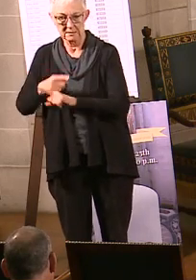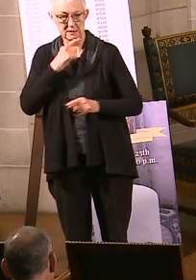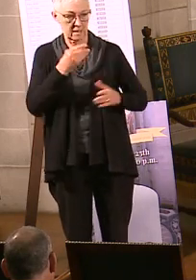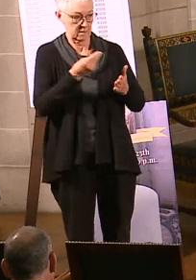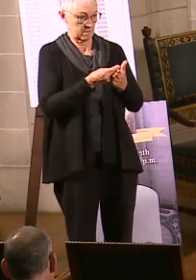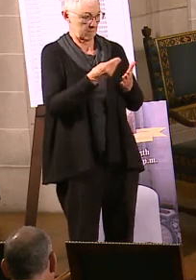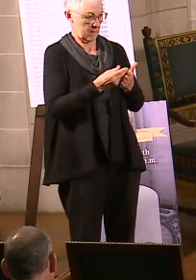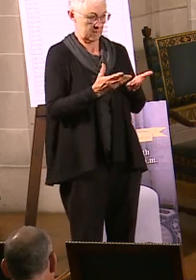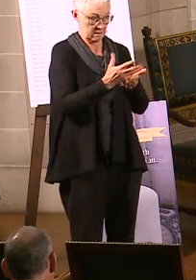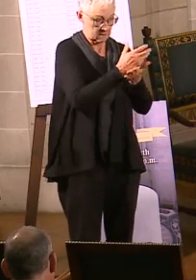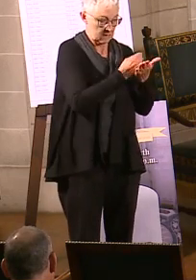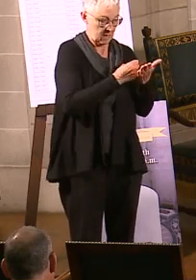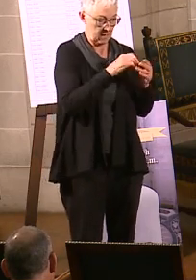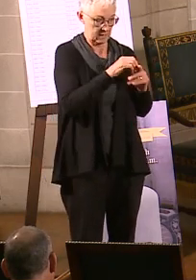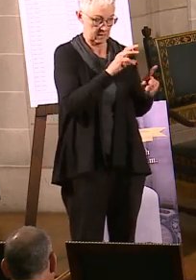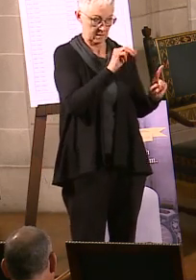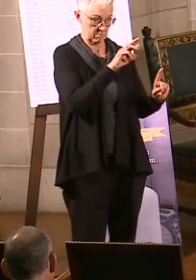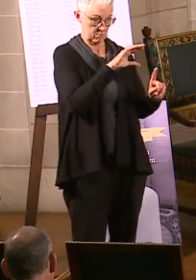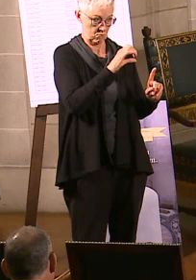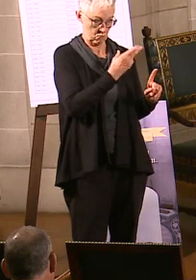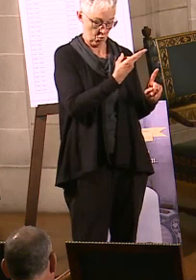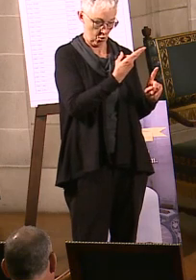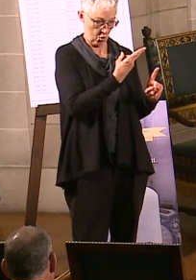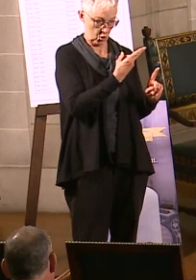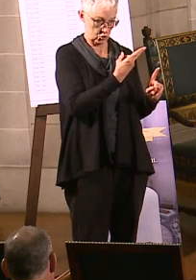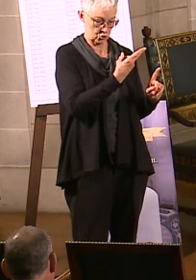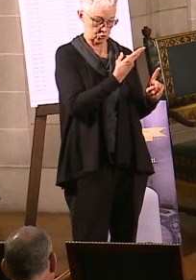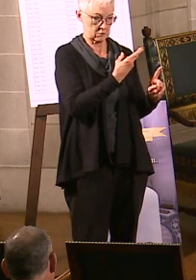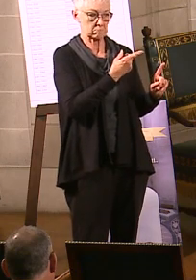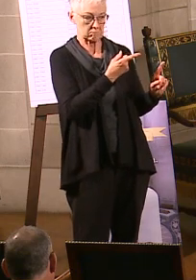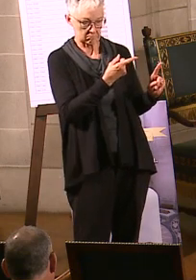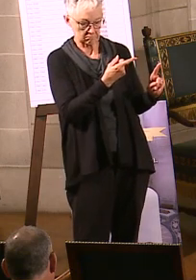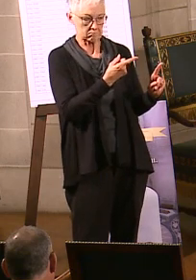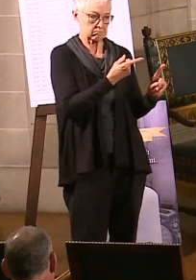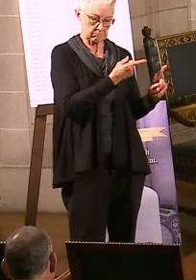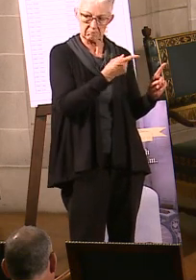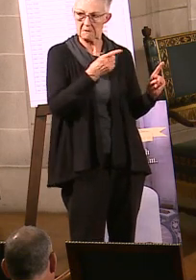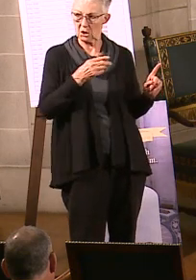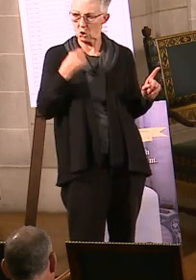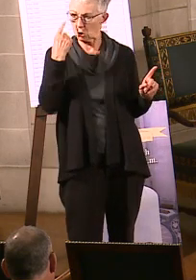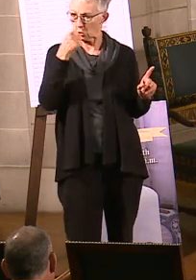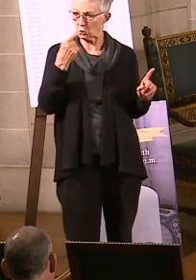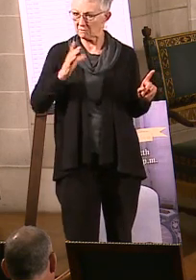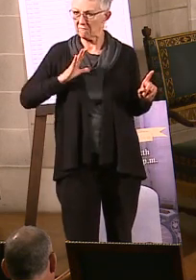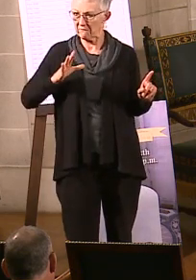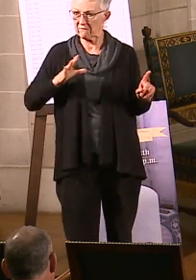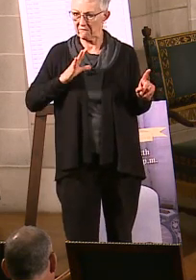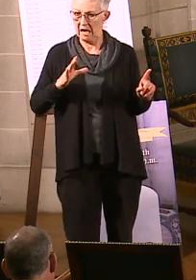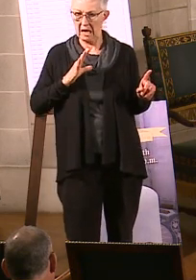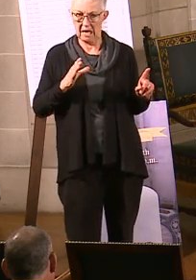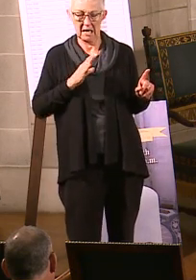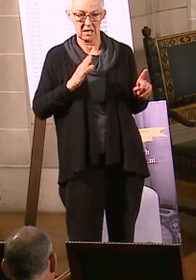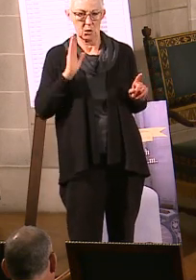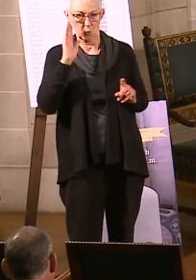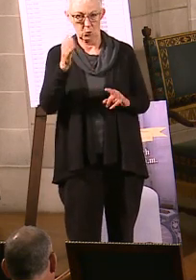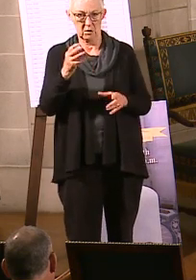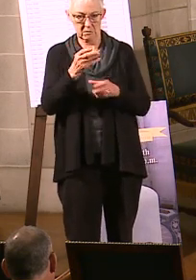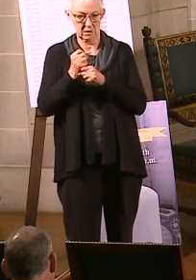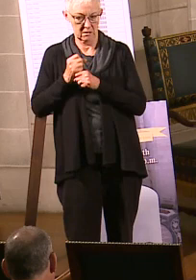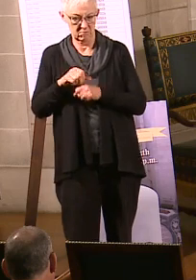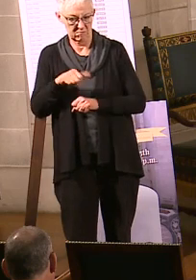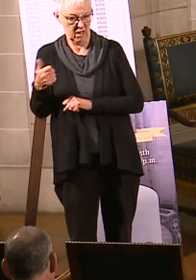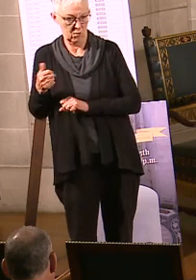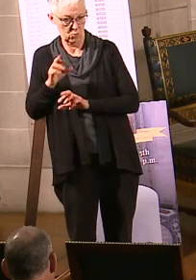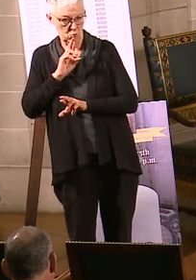were released in mid-April. Well, those didn't really reflect the full impact of what happened. We'll have another release of revenues